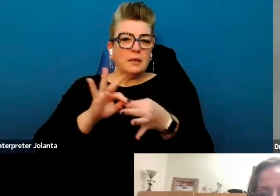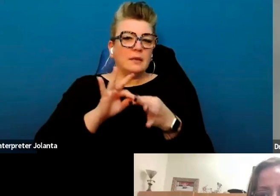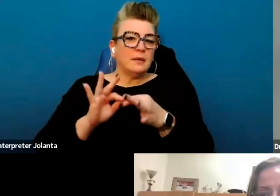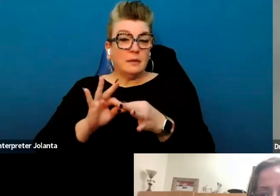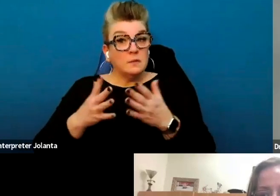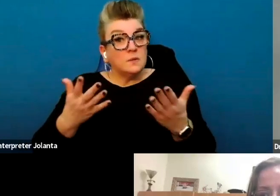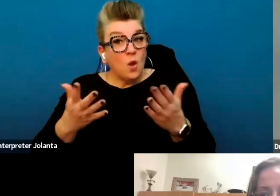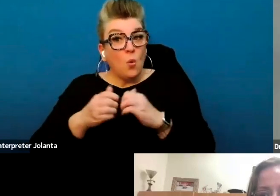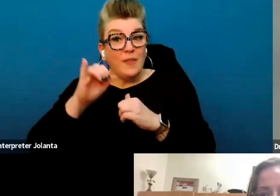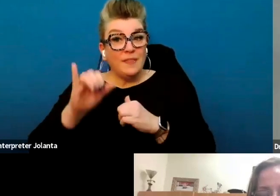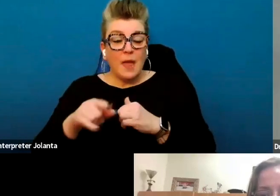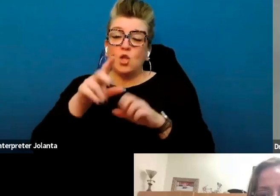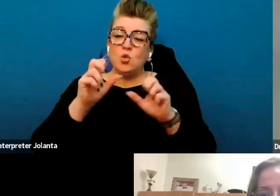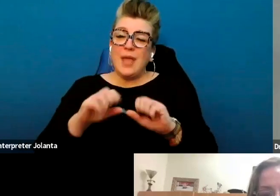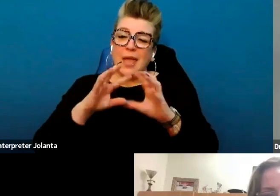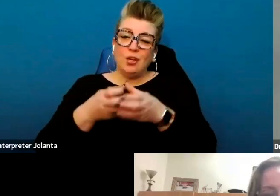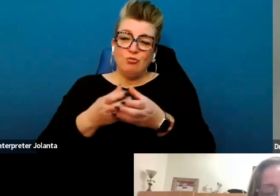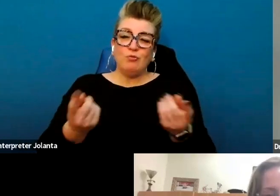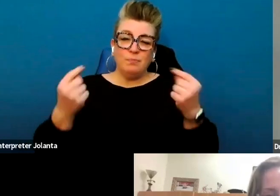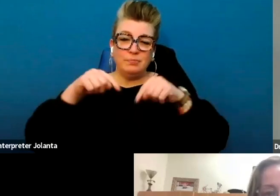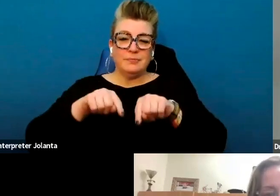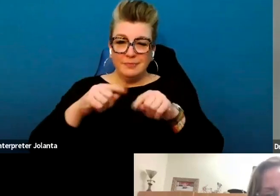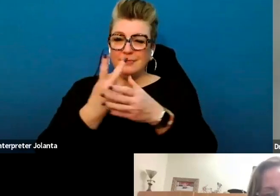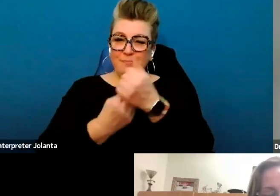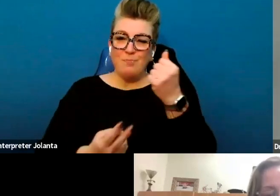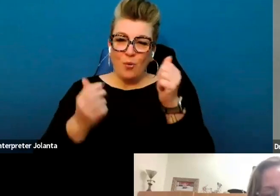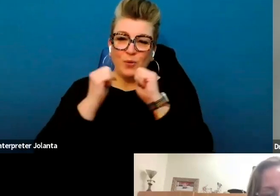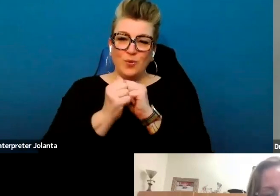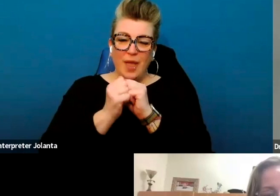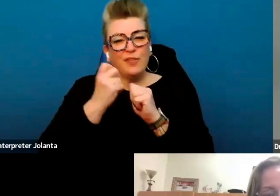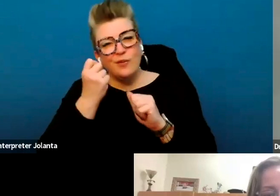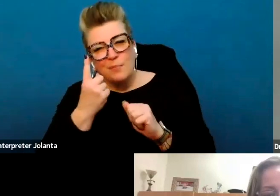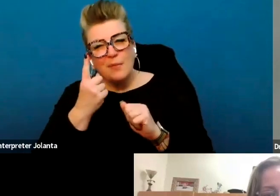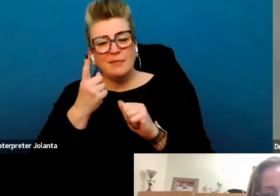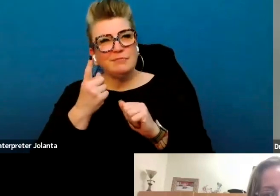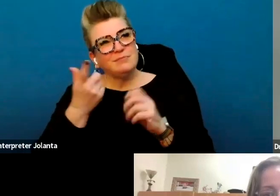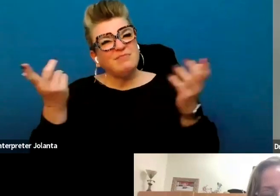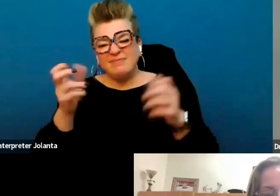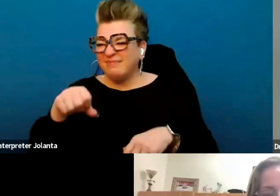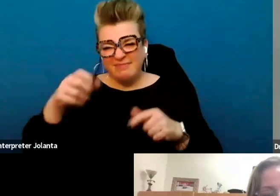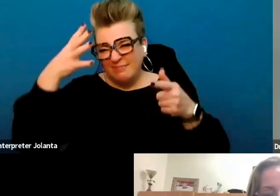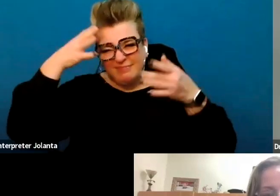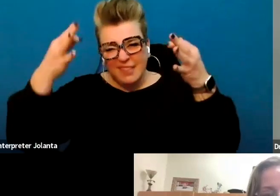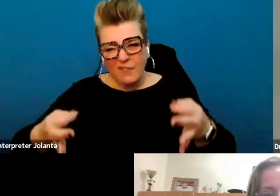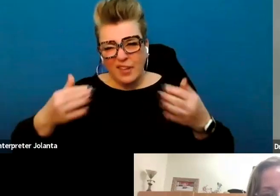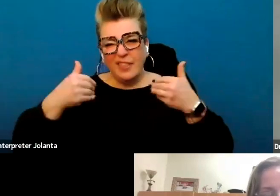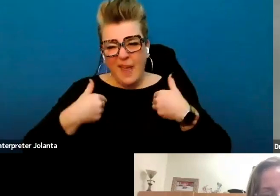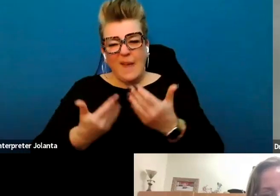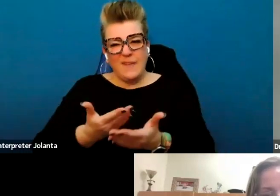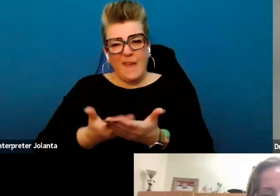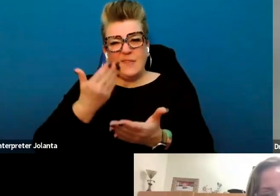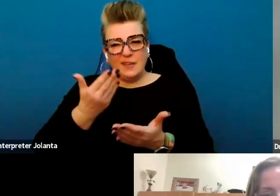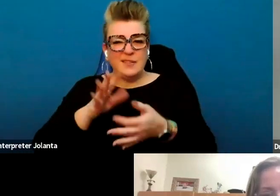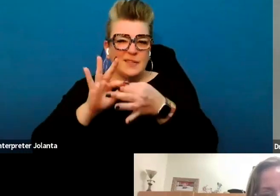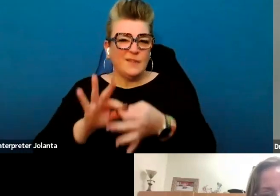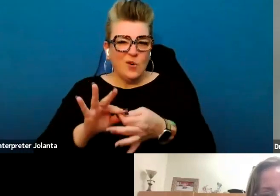can group like phonology and syntax together. But there's, yeah, definitely evidence for